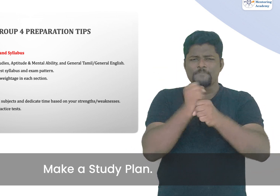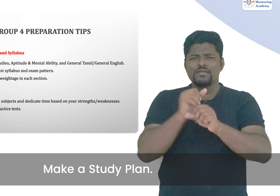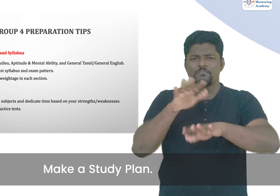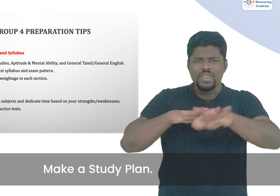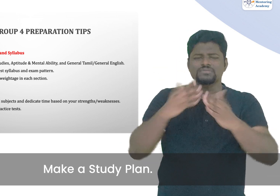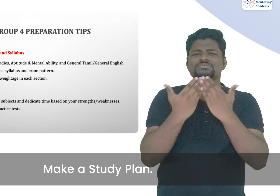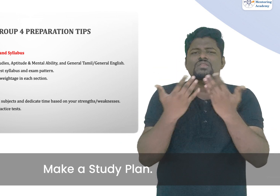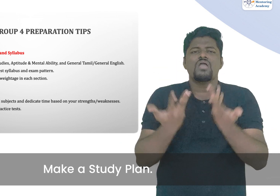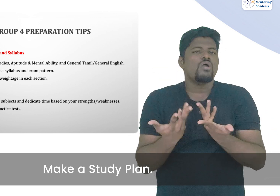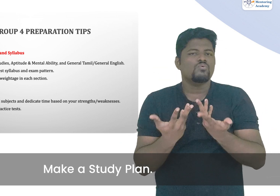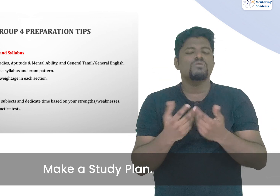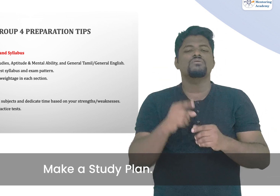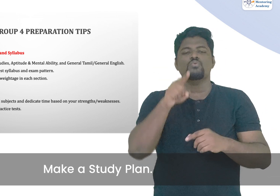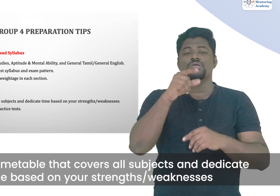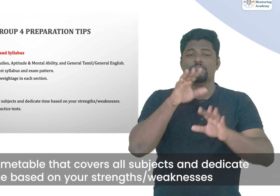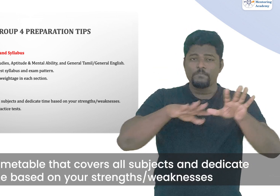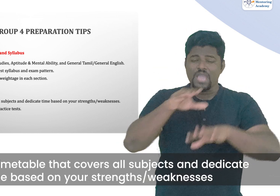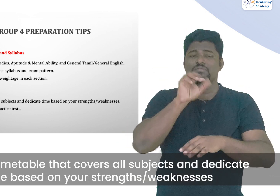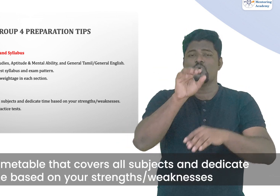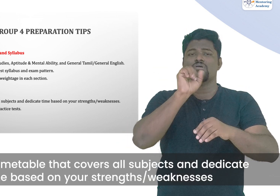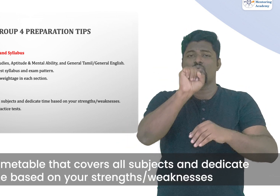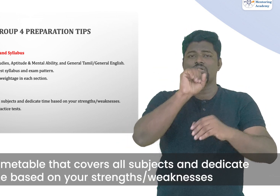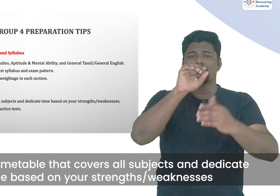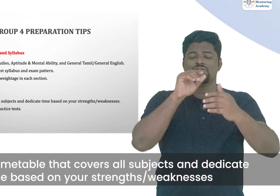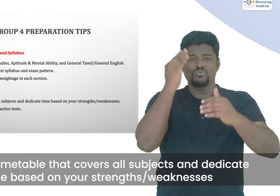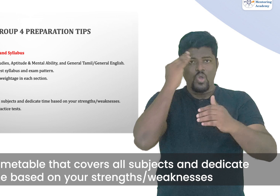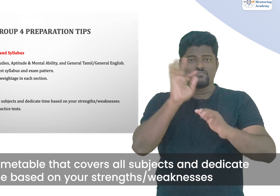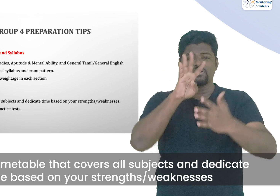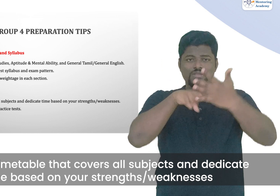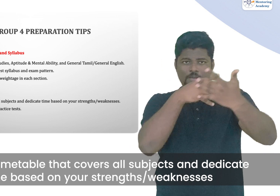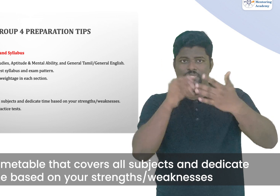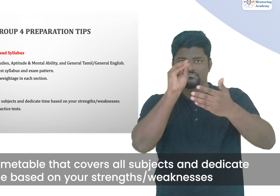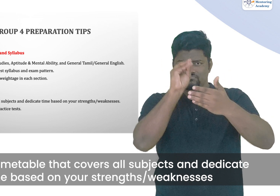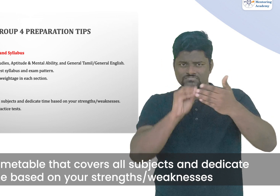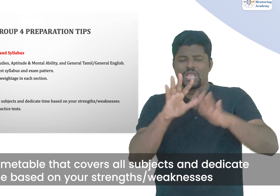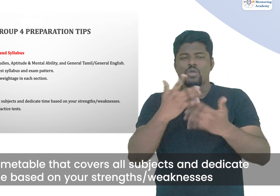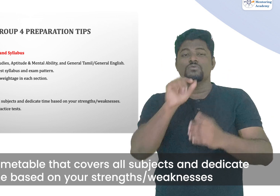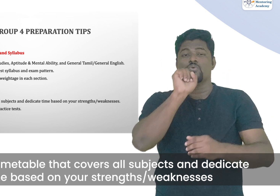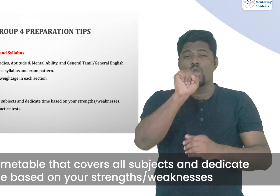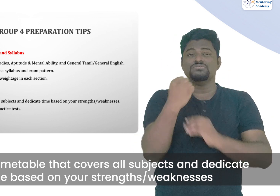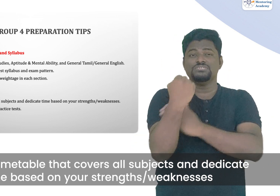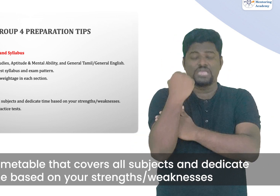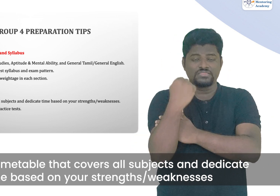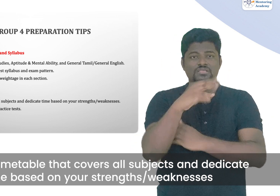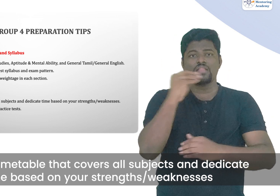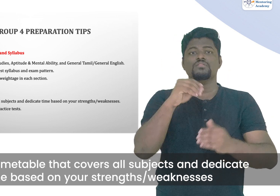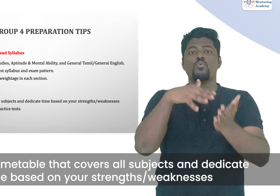Make a study plan. Create a timetable that covers all subjects and dedicate time based on your strengths or weaknesses.